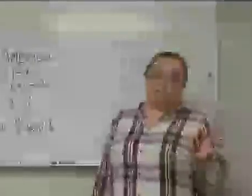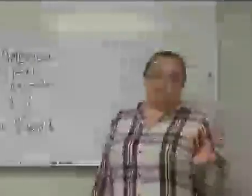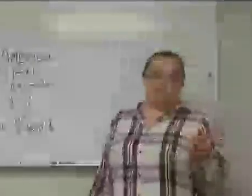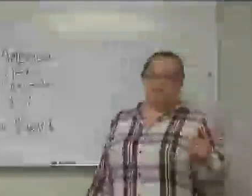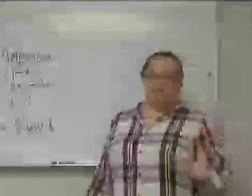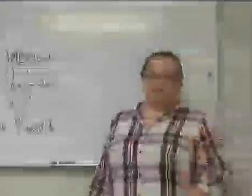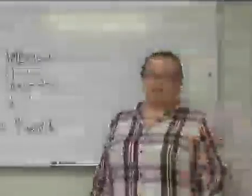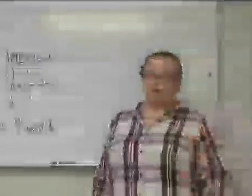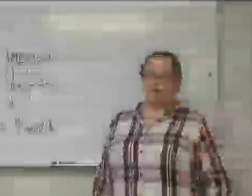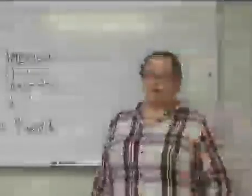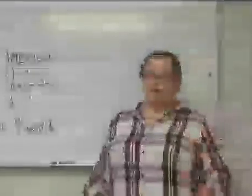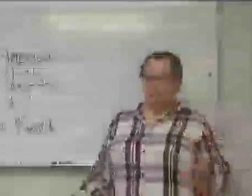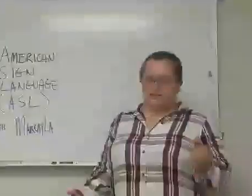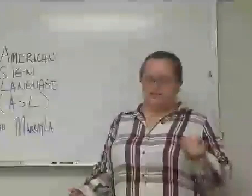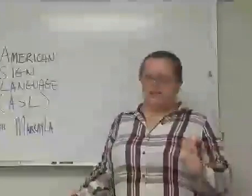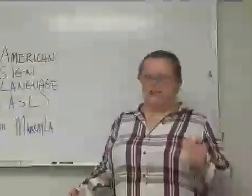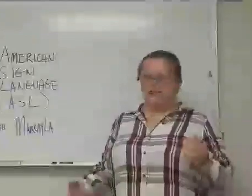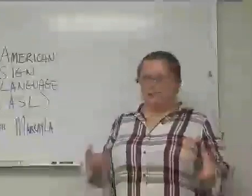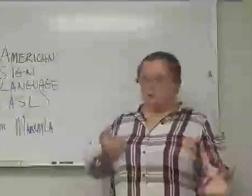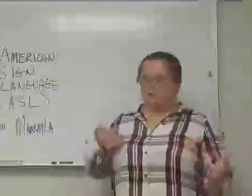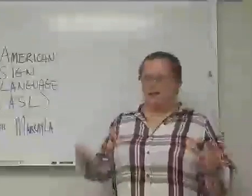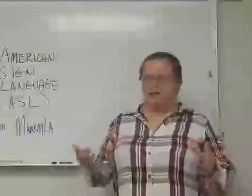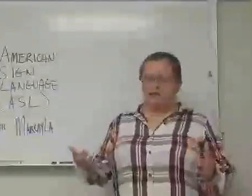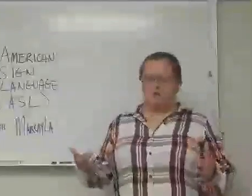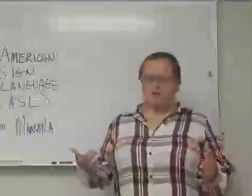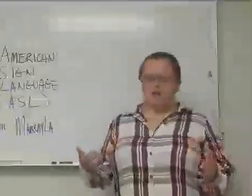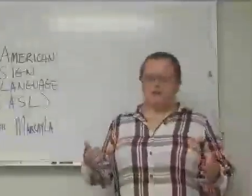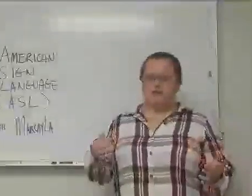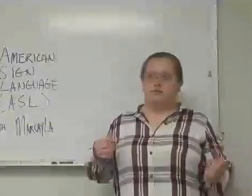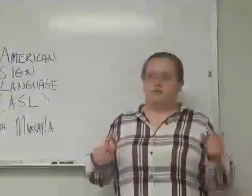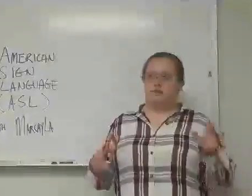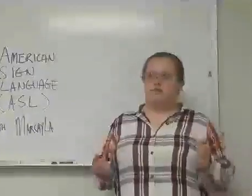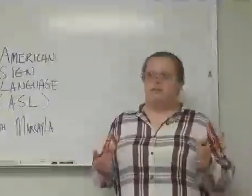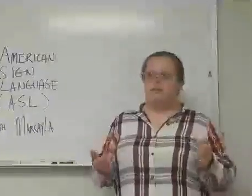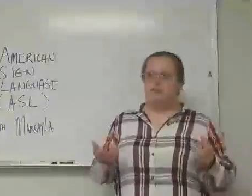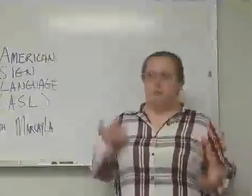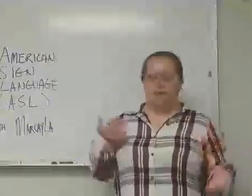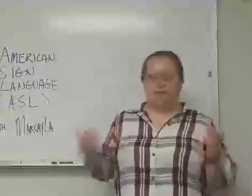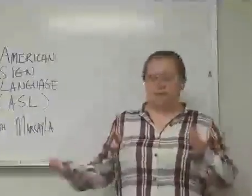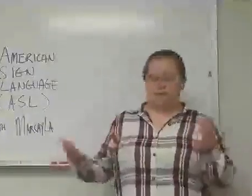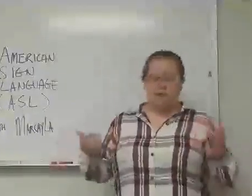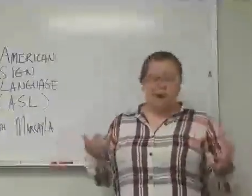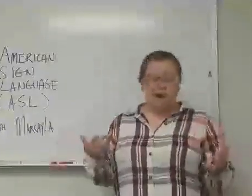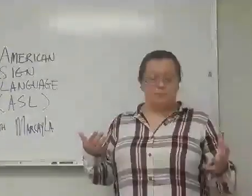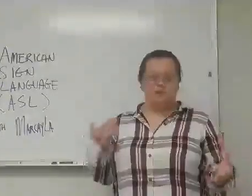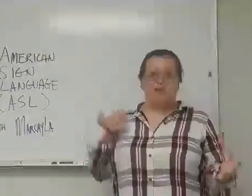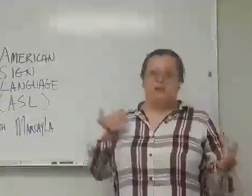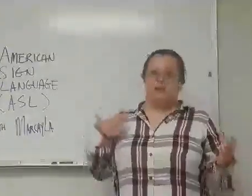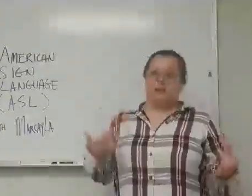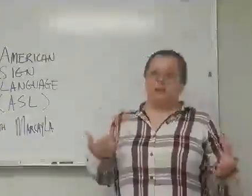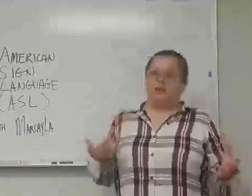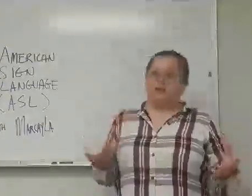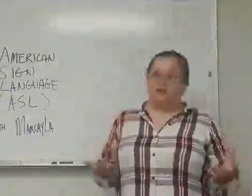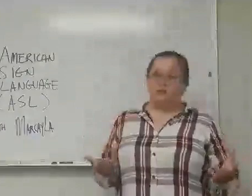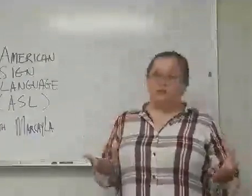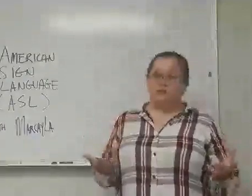is? It is the same gesture in that aspect for soda versus pop. That is the same